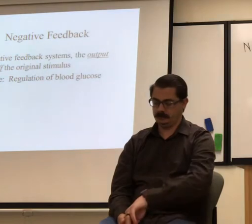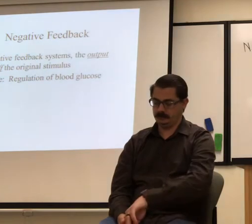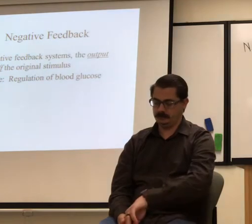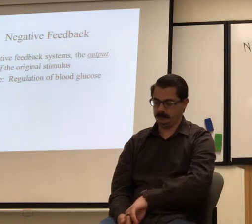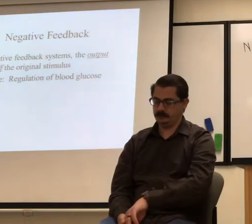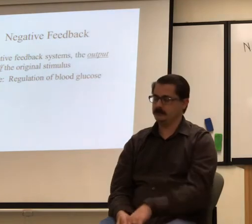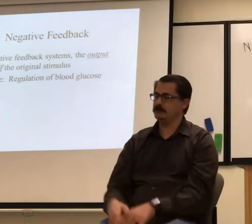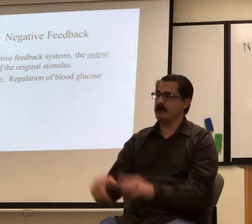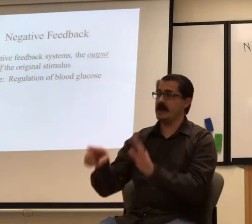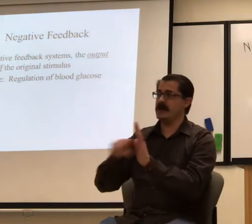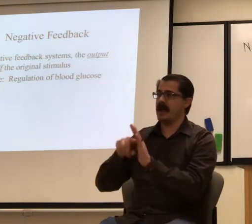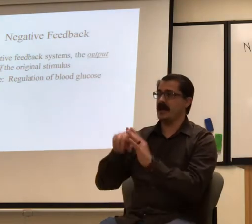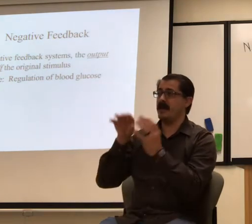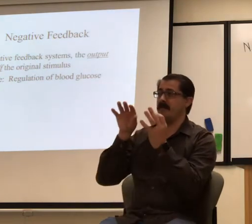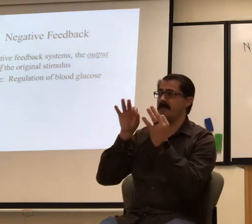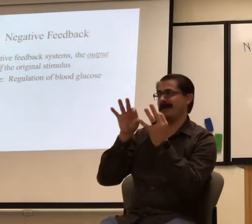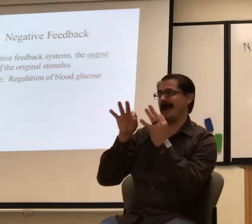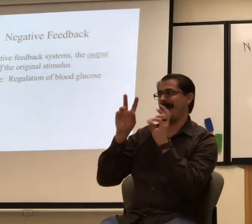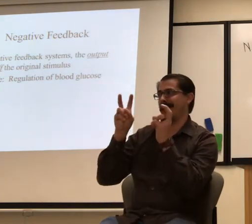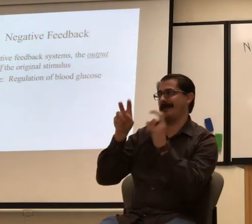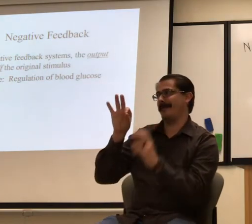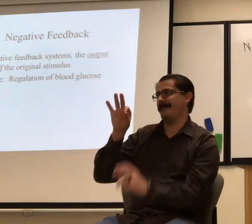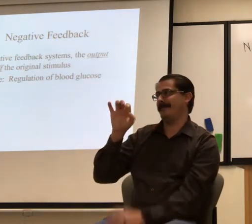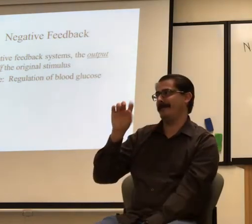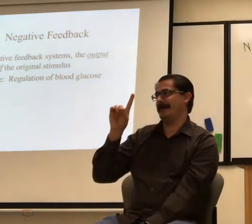Negative feedback.